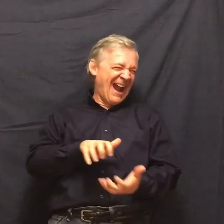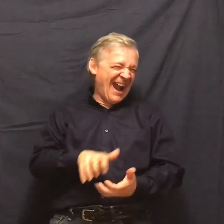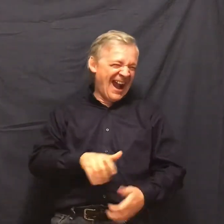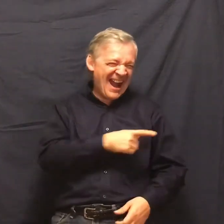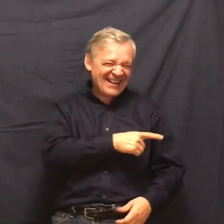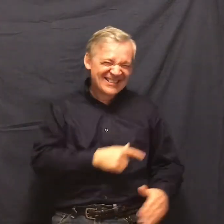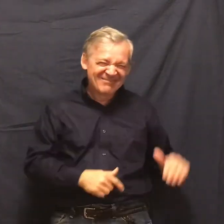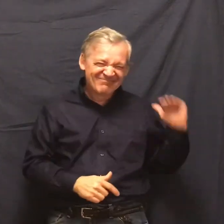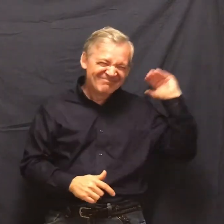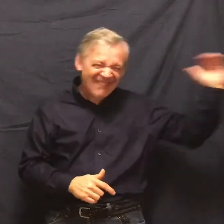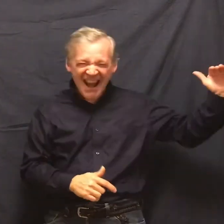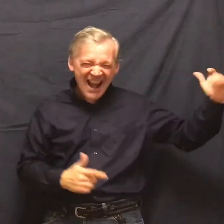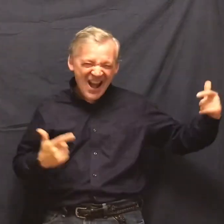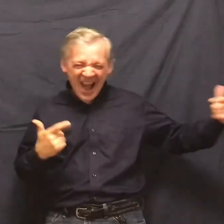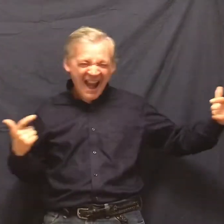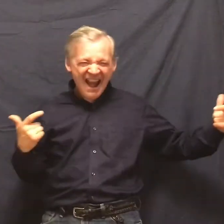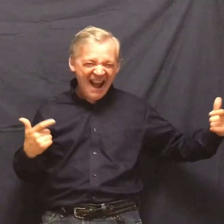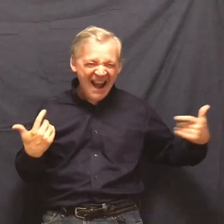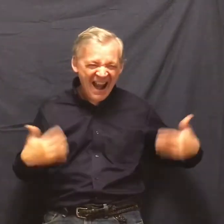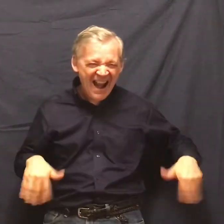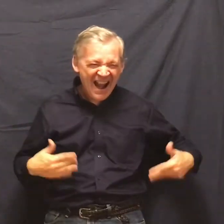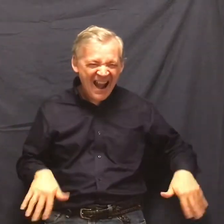Meant to ask you, Slim.